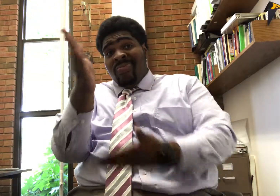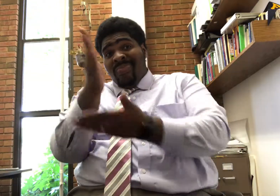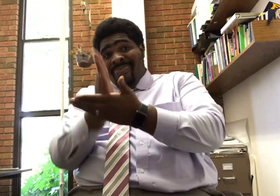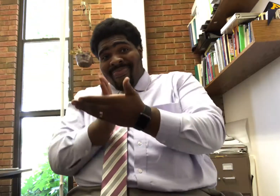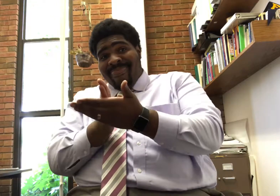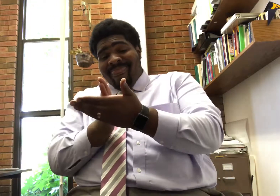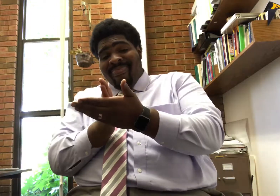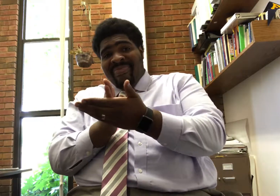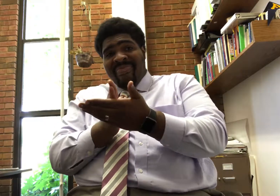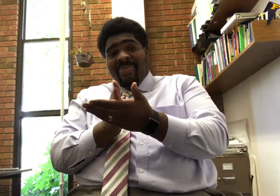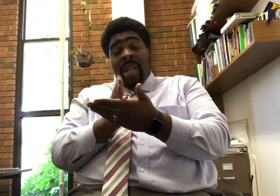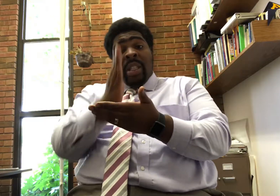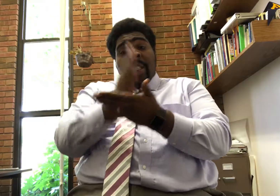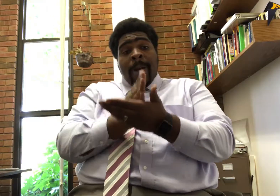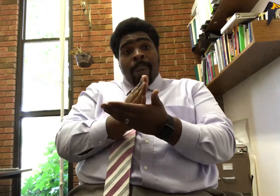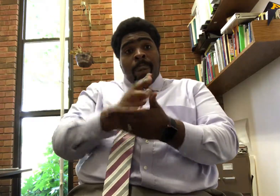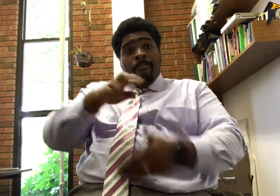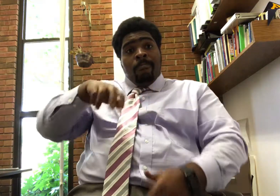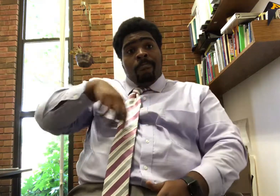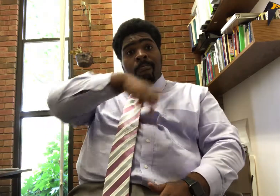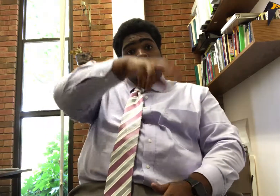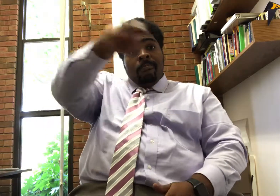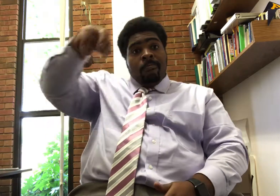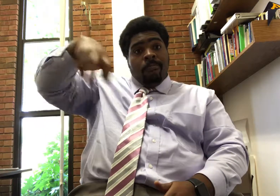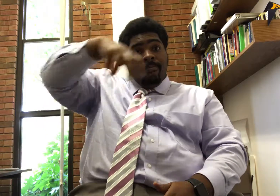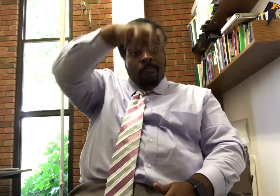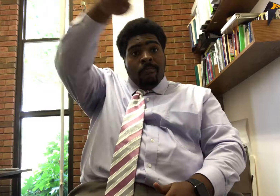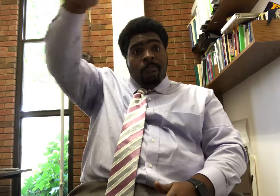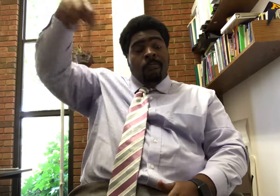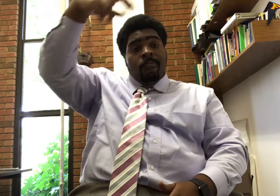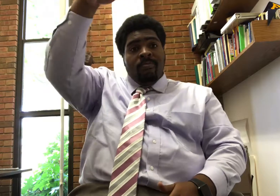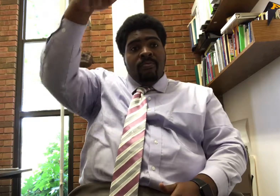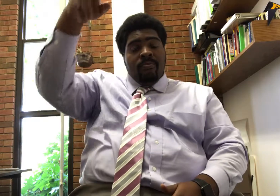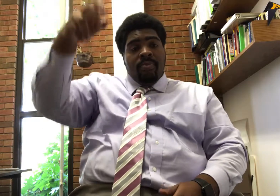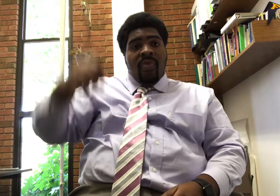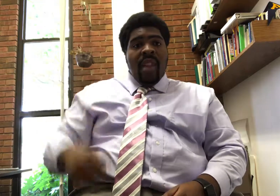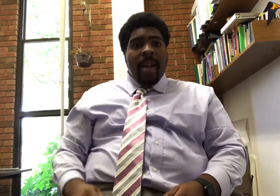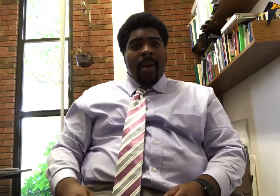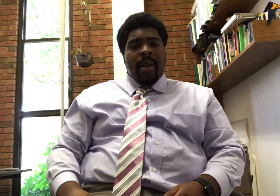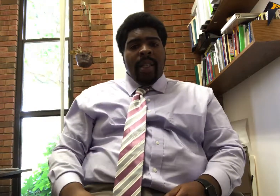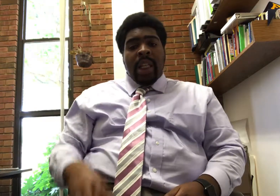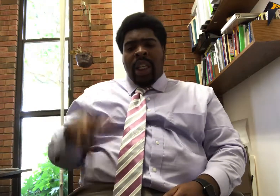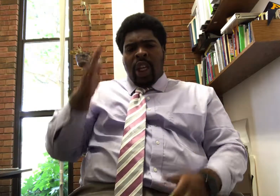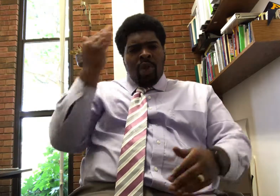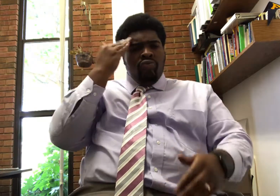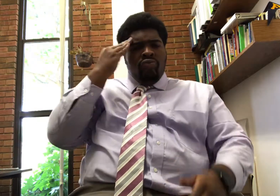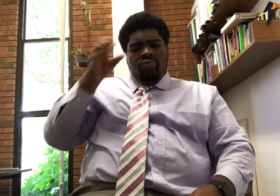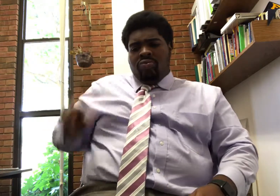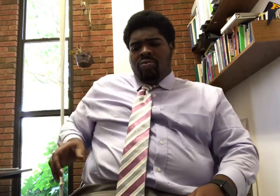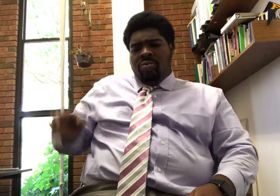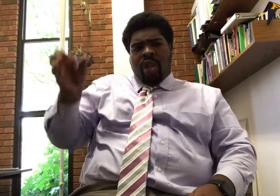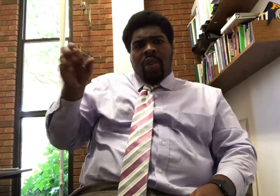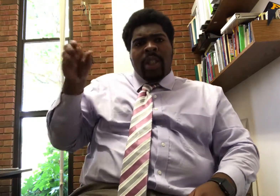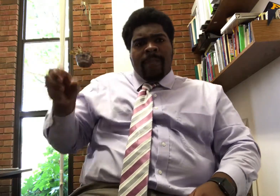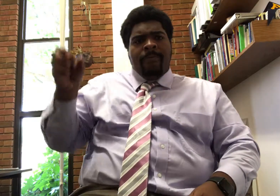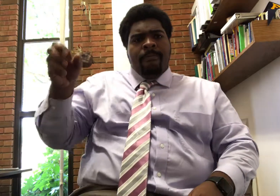but none of them have handrails. So people going up and down tend to stick